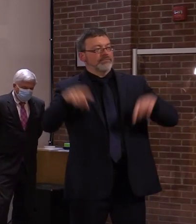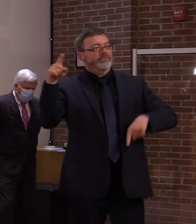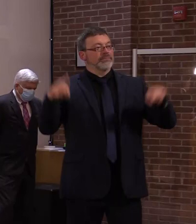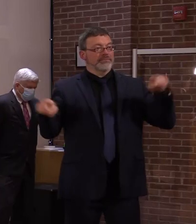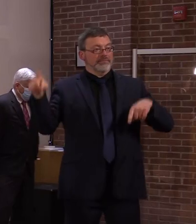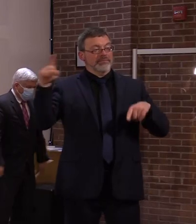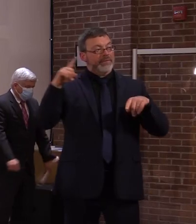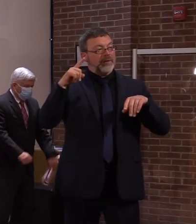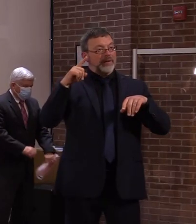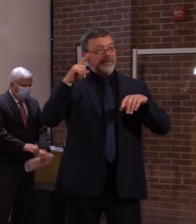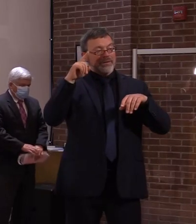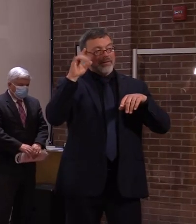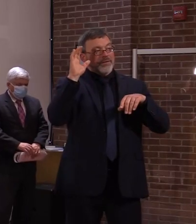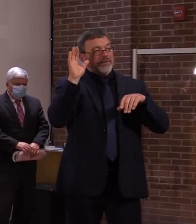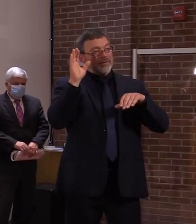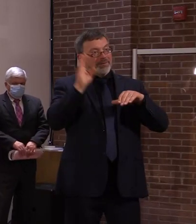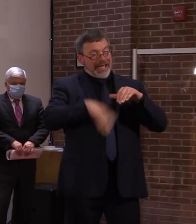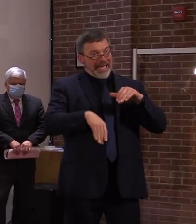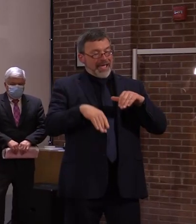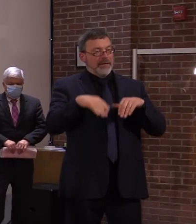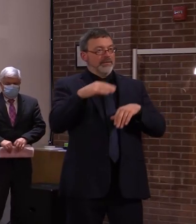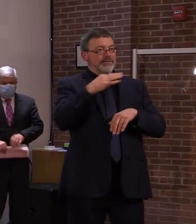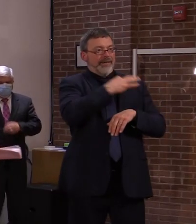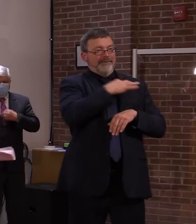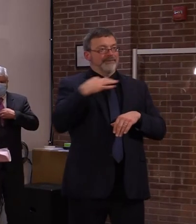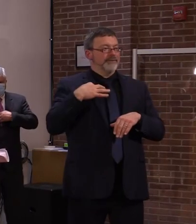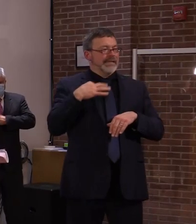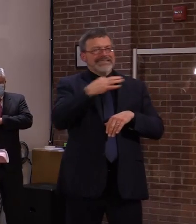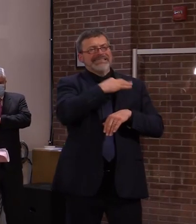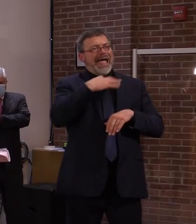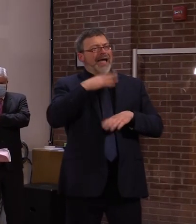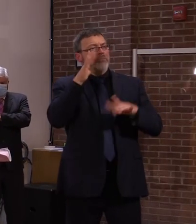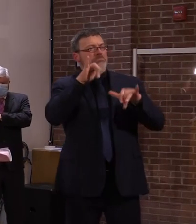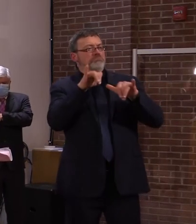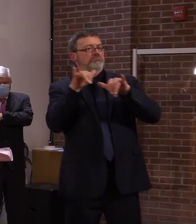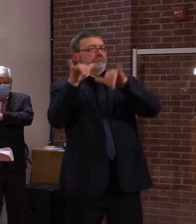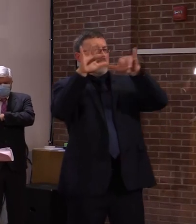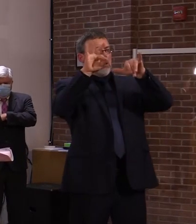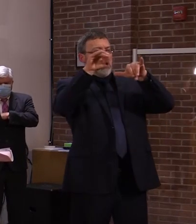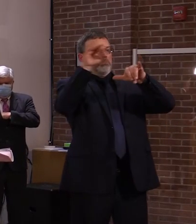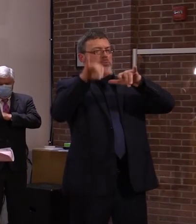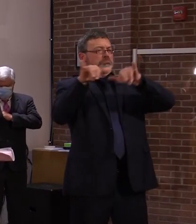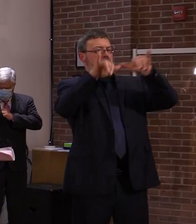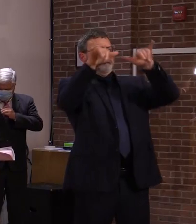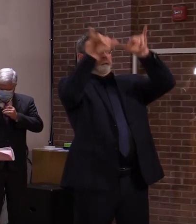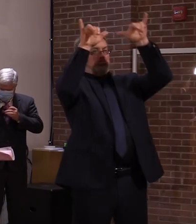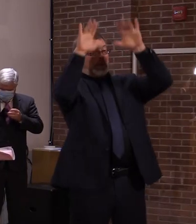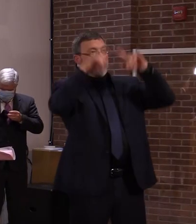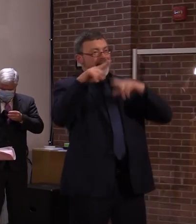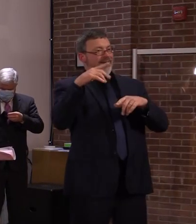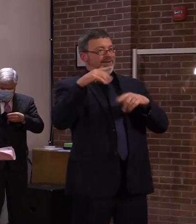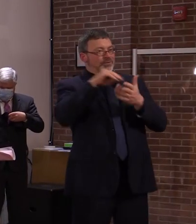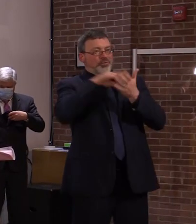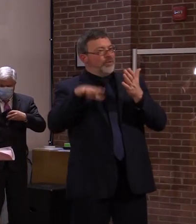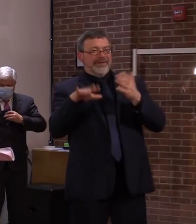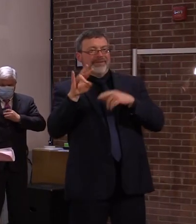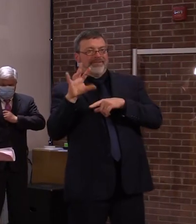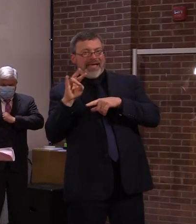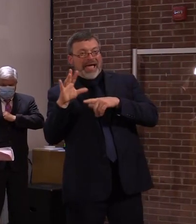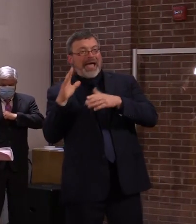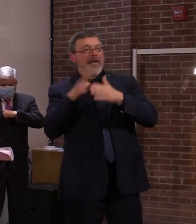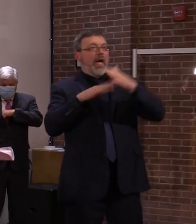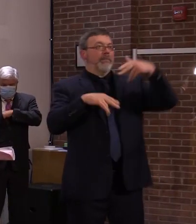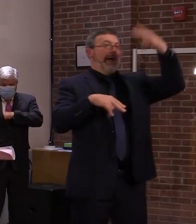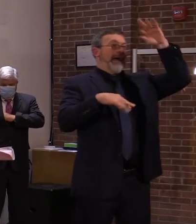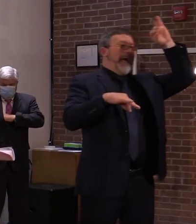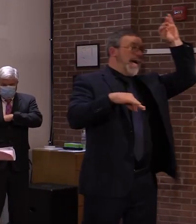So to the earlier question about geographically how the 5 to 11 vaccination rate is playing out, I think it's early to tell, but